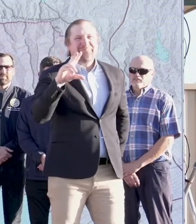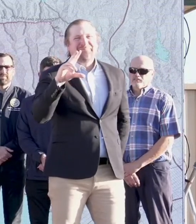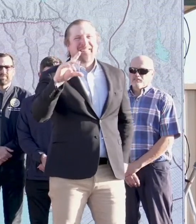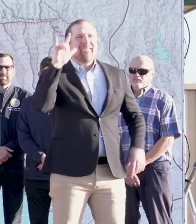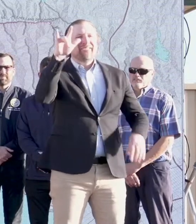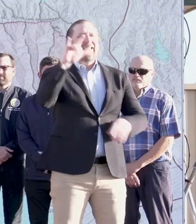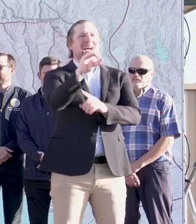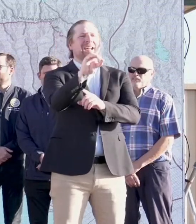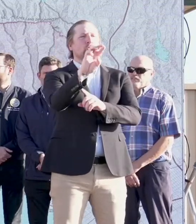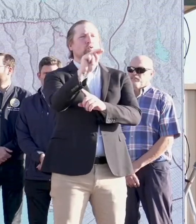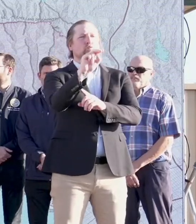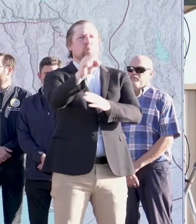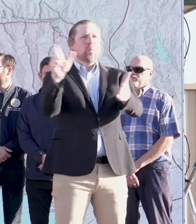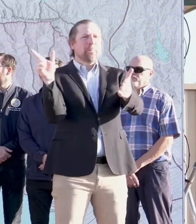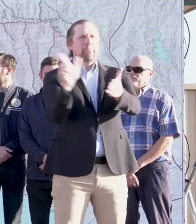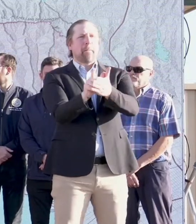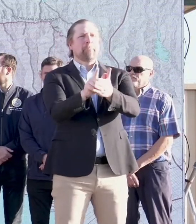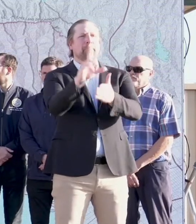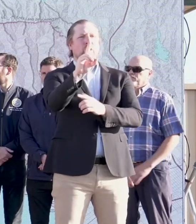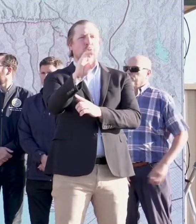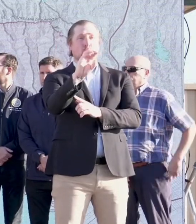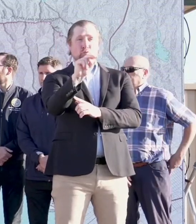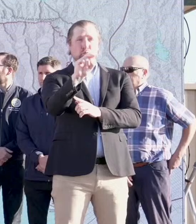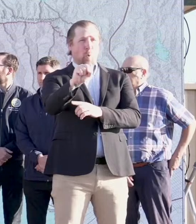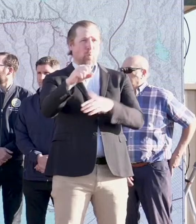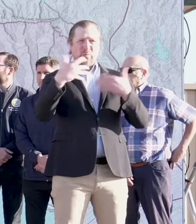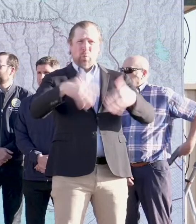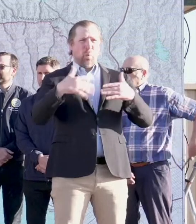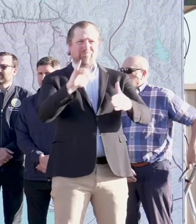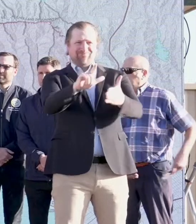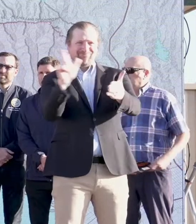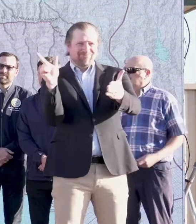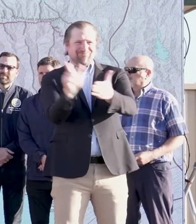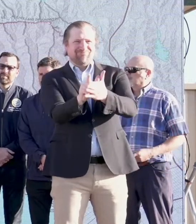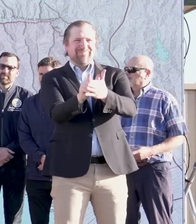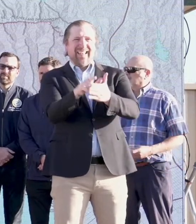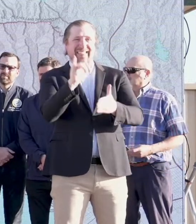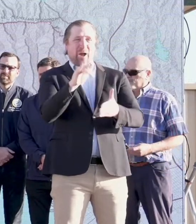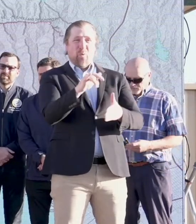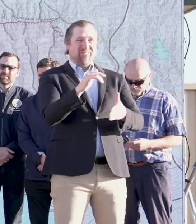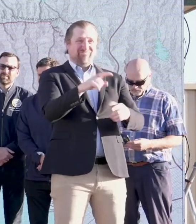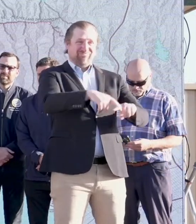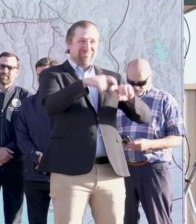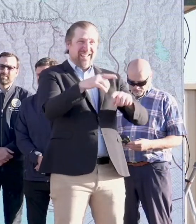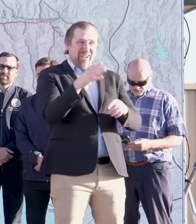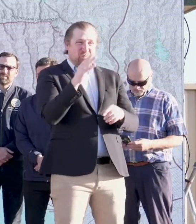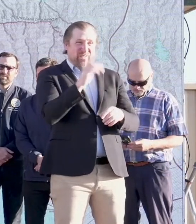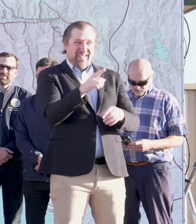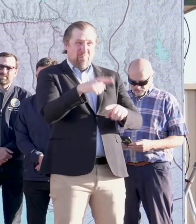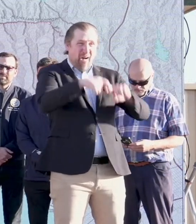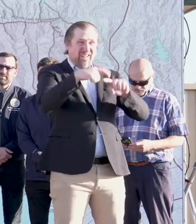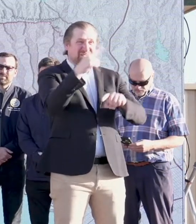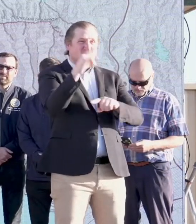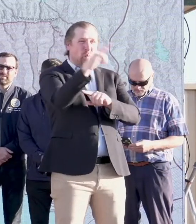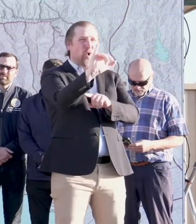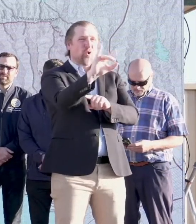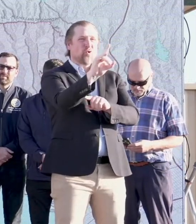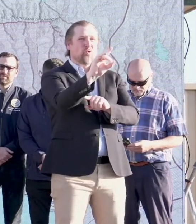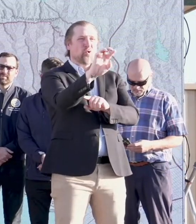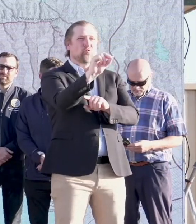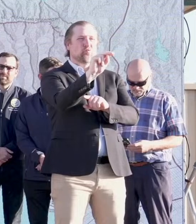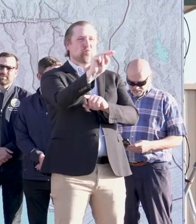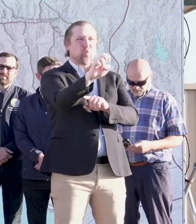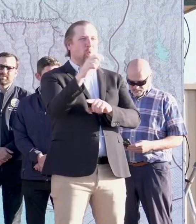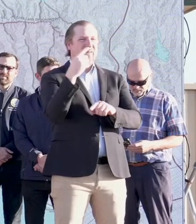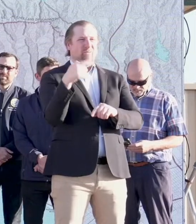for damage assessments. This actually impedes the work that our public safety partners are doing to try to secure the area and make it as safe as possible for